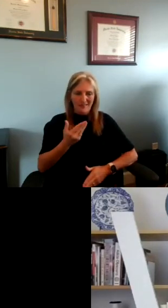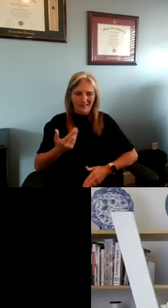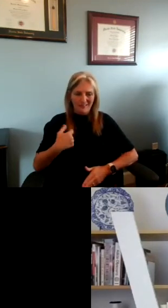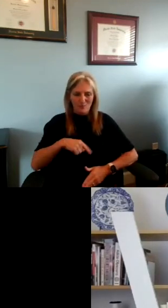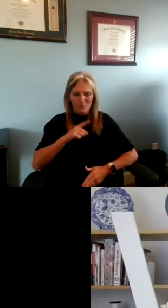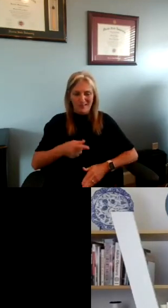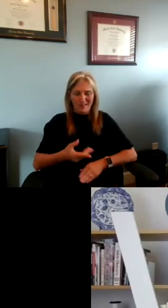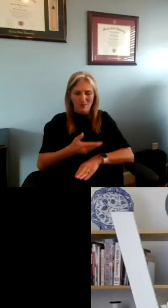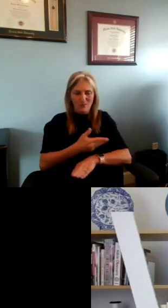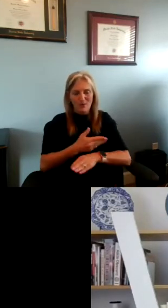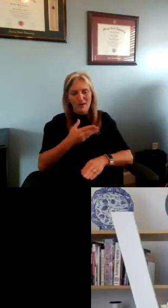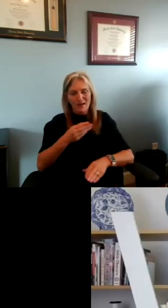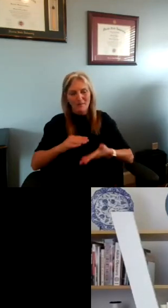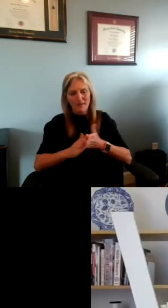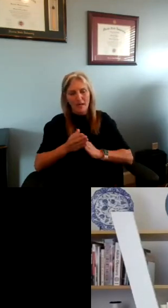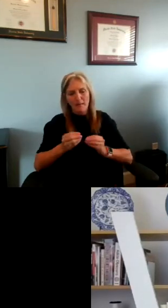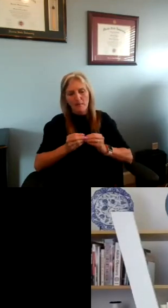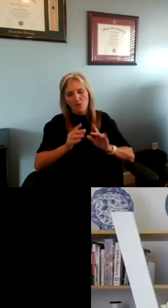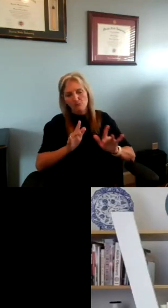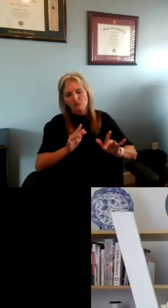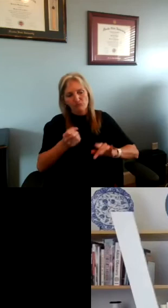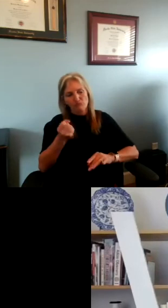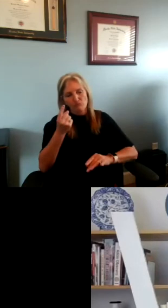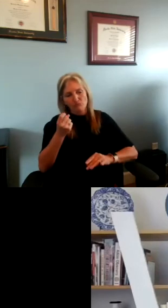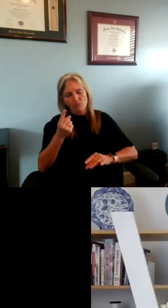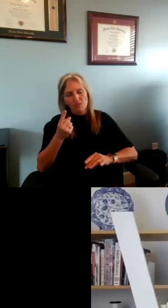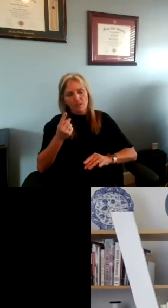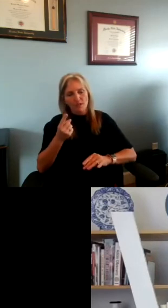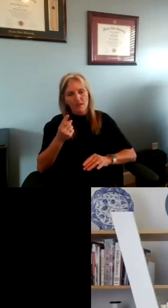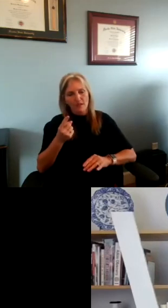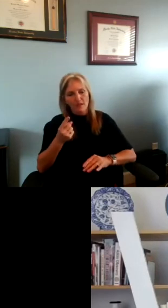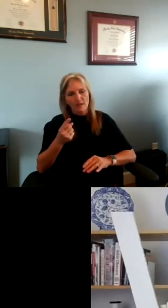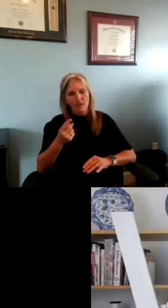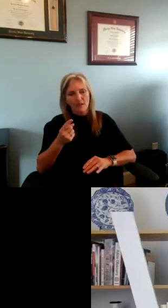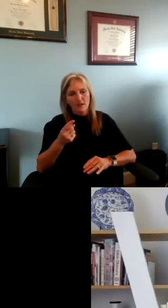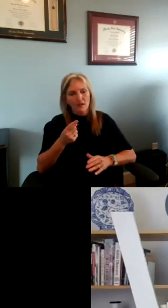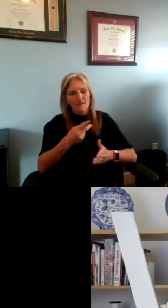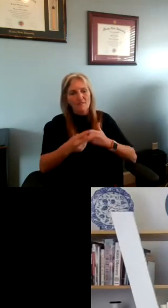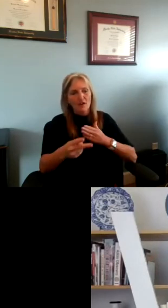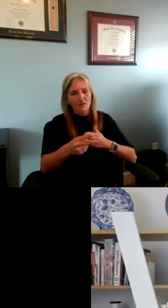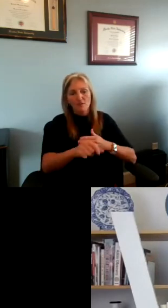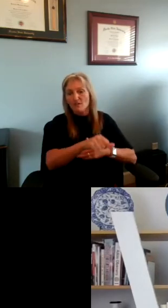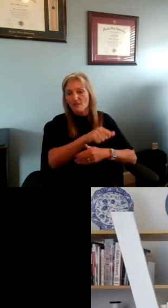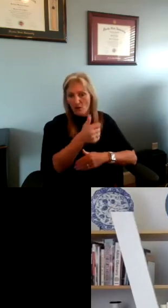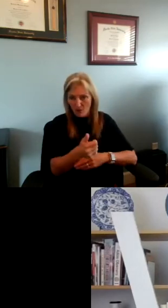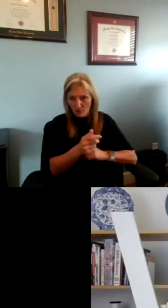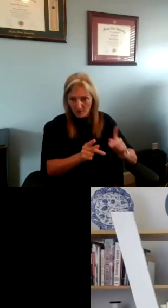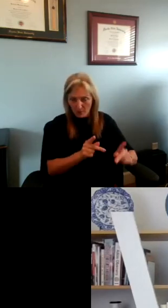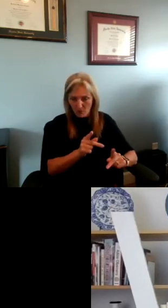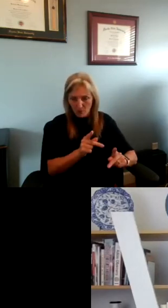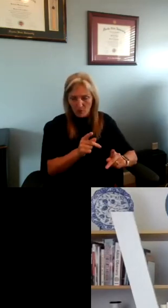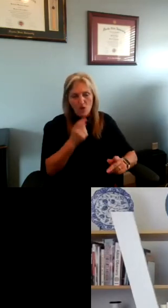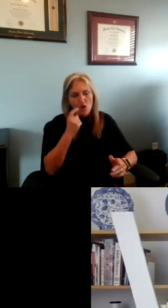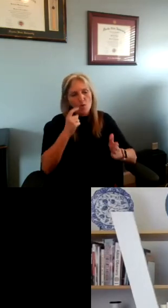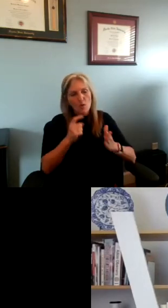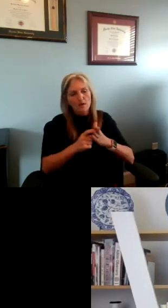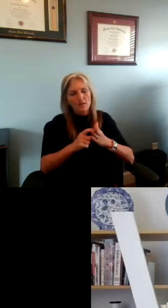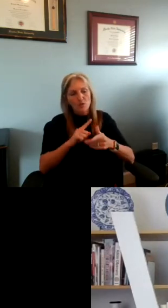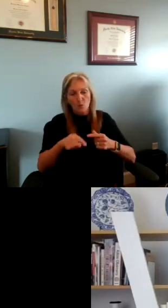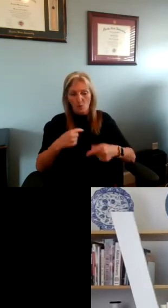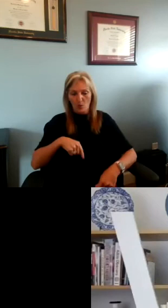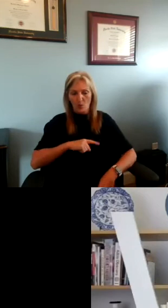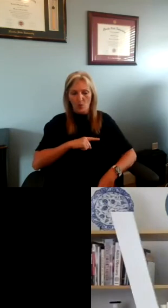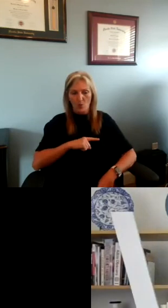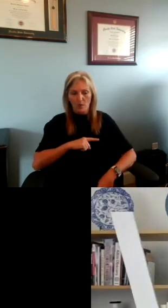more empathetic and understanding regarding the shortcomings and failures of other people. Recognize that when we